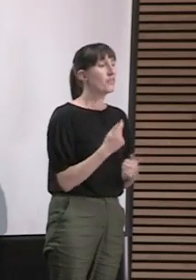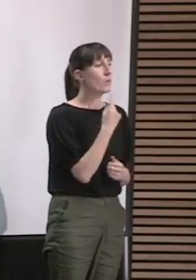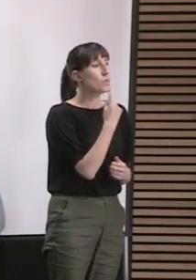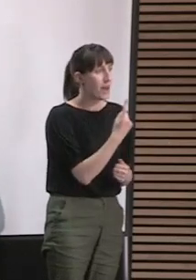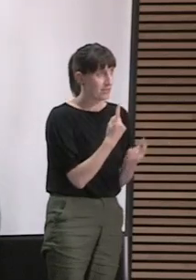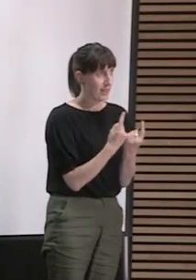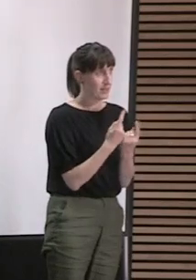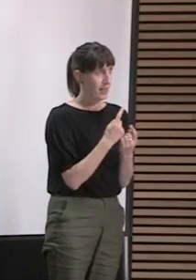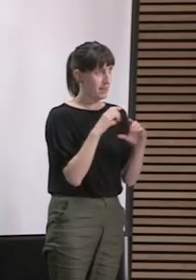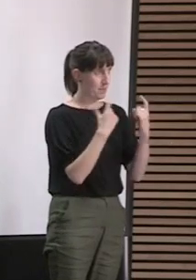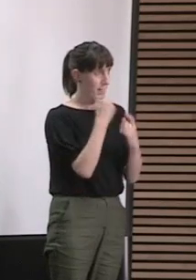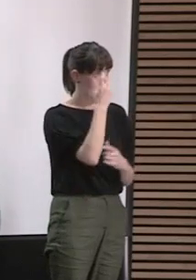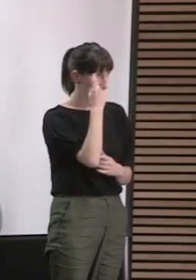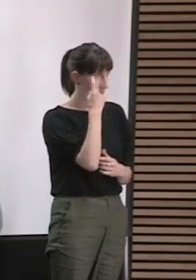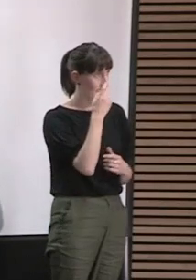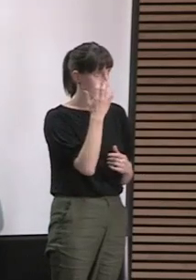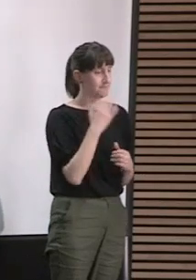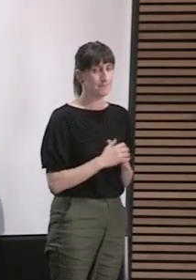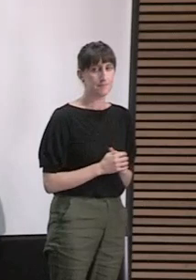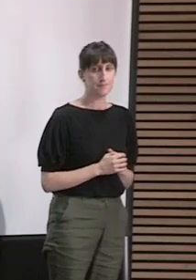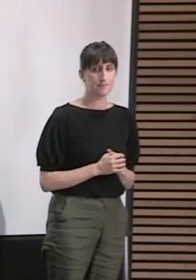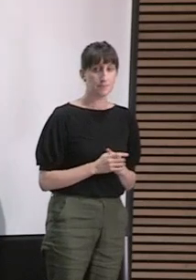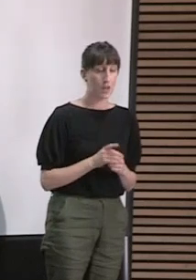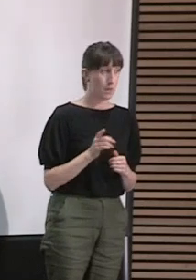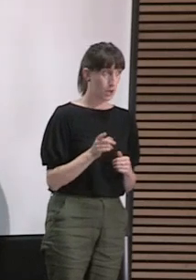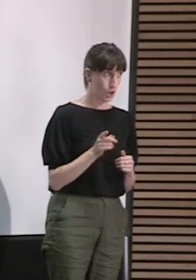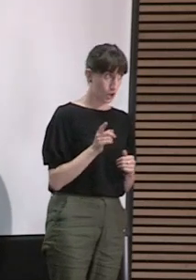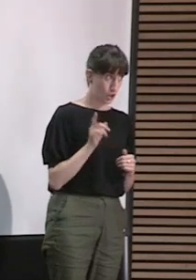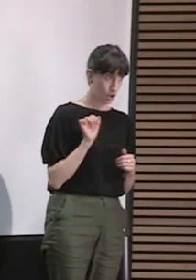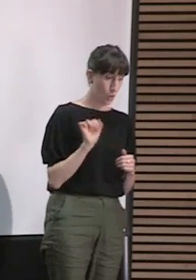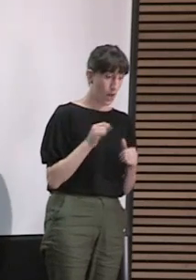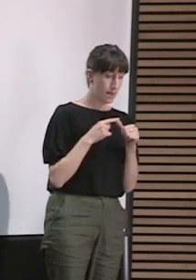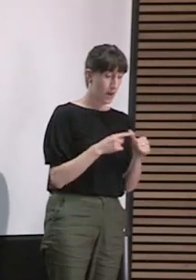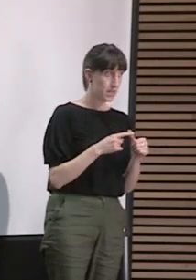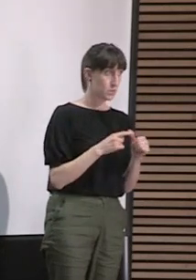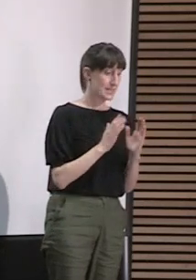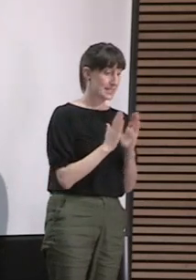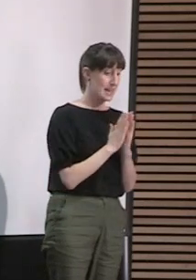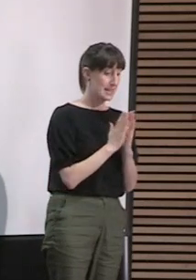consideration in their decision. You wanted Auckland to remain in level 3 beyond Sunday, is that right? Through until Sunday.